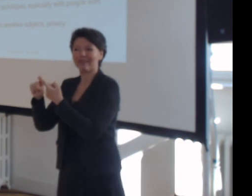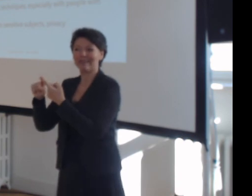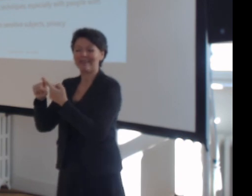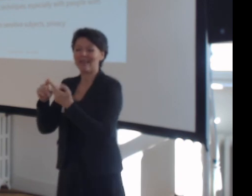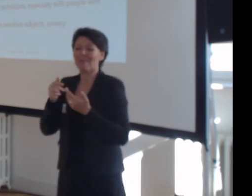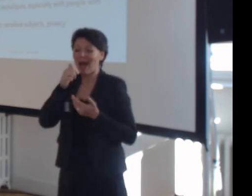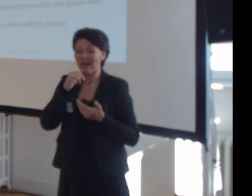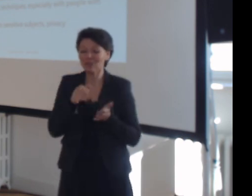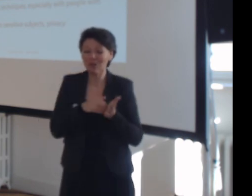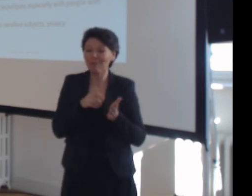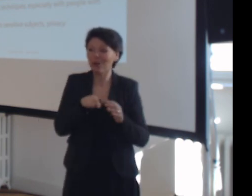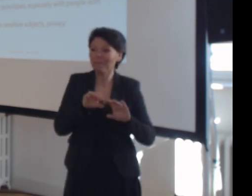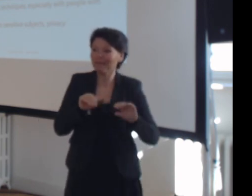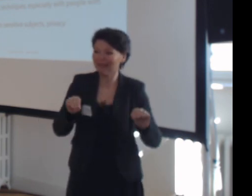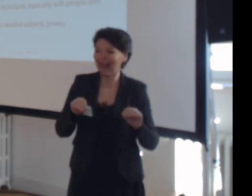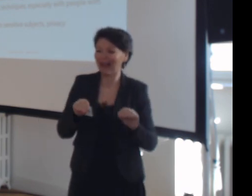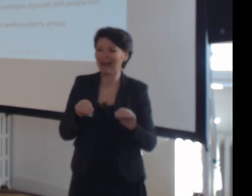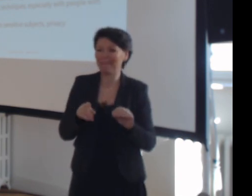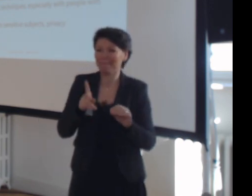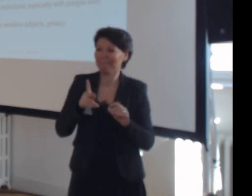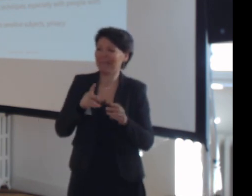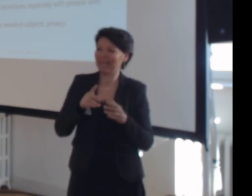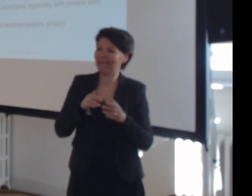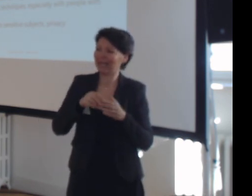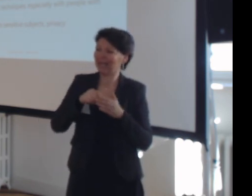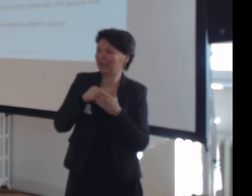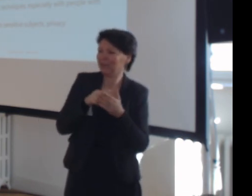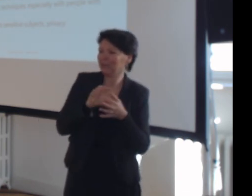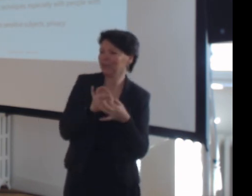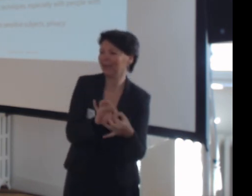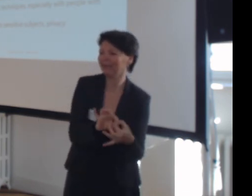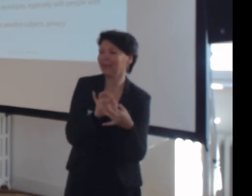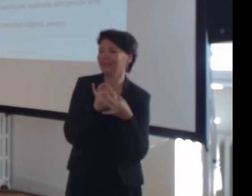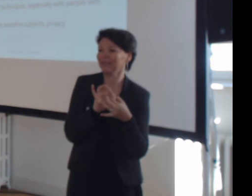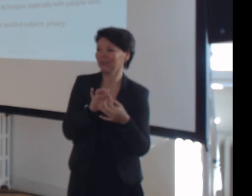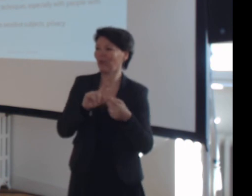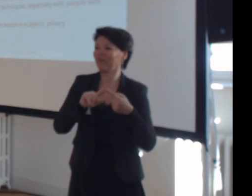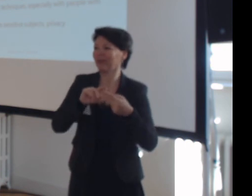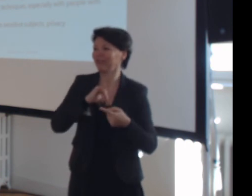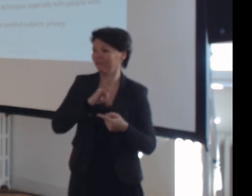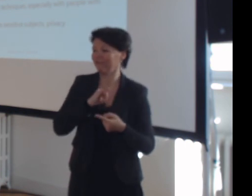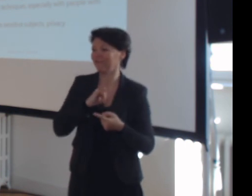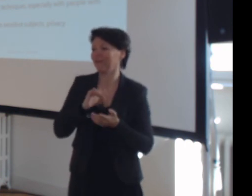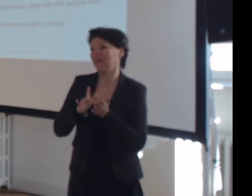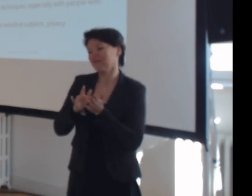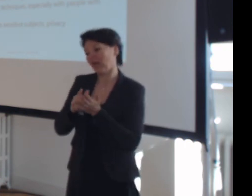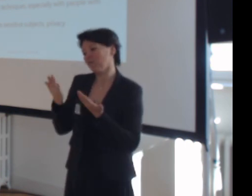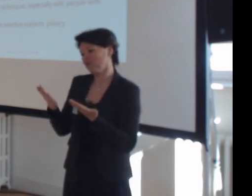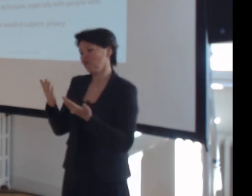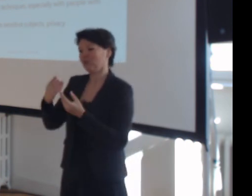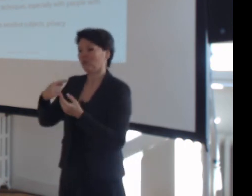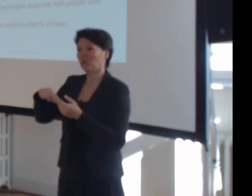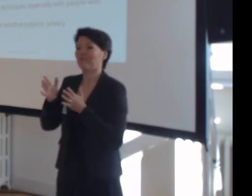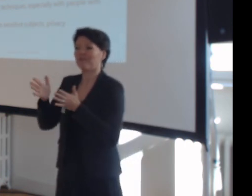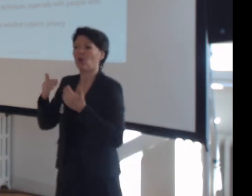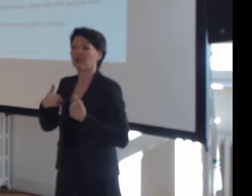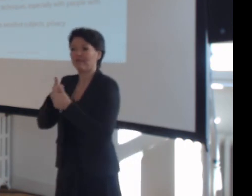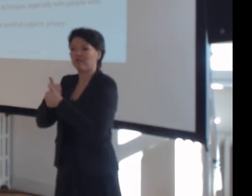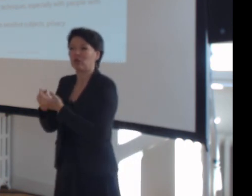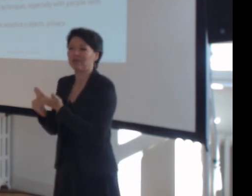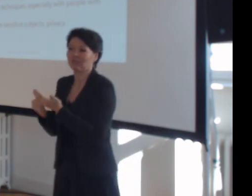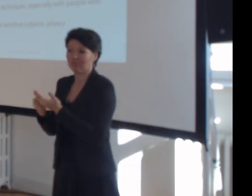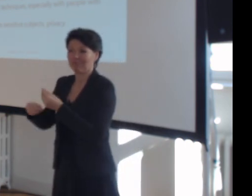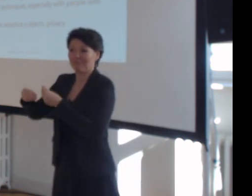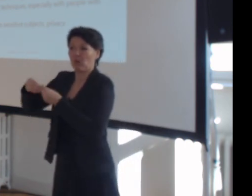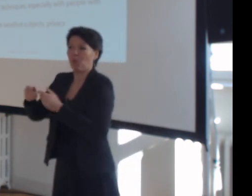than just a classical book round. And that is why we are now developing additional training for our volunteers. And we